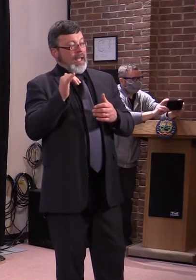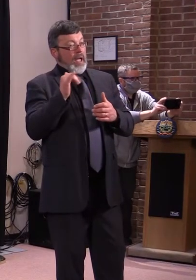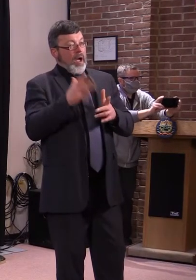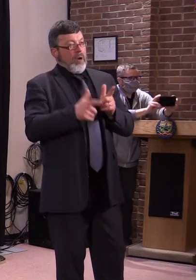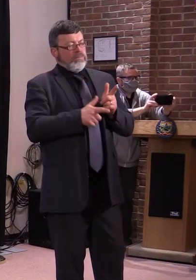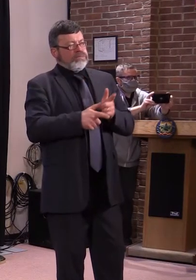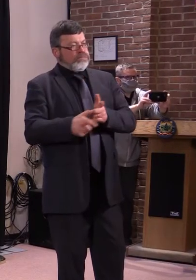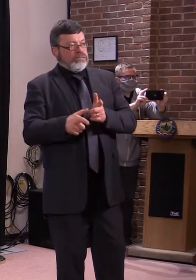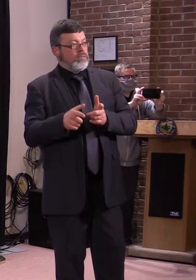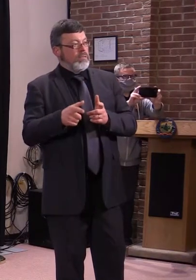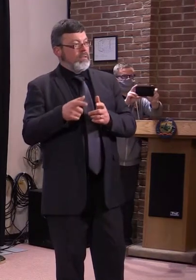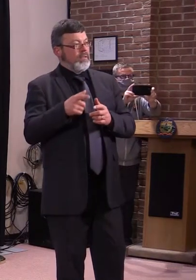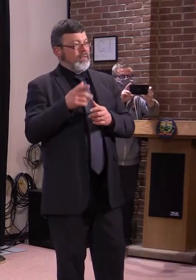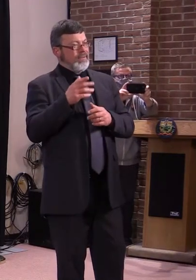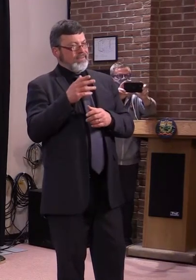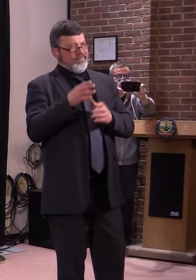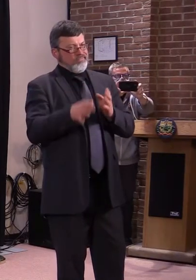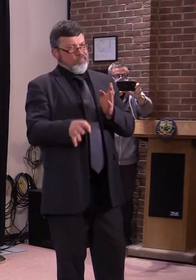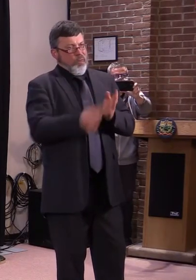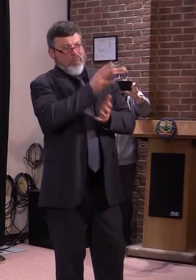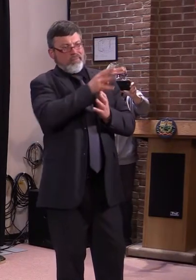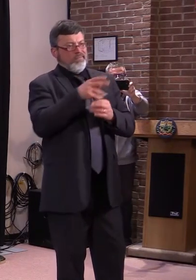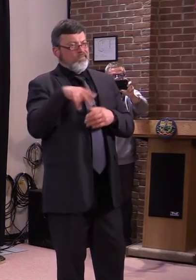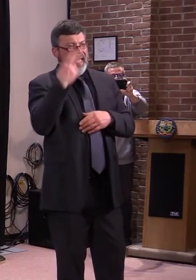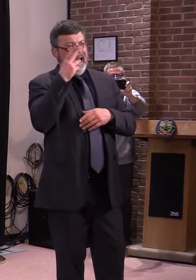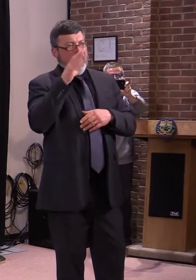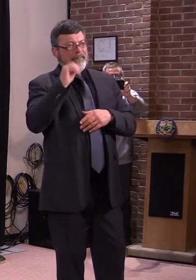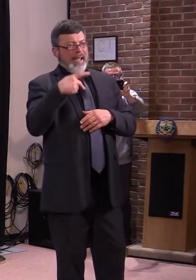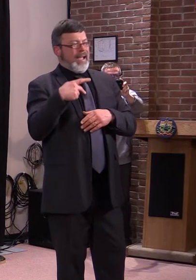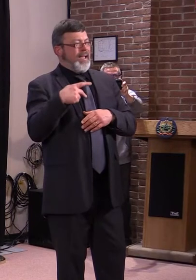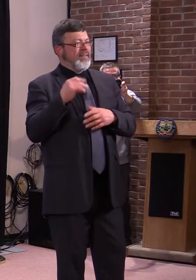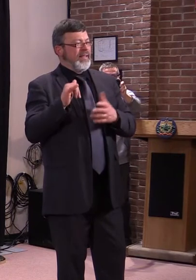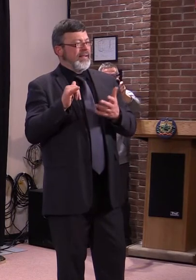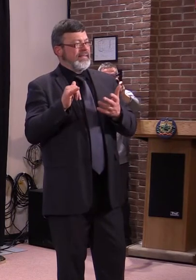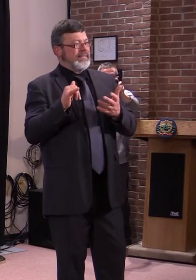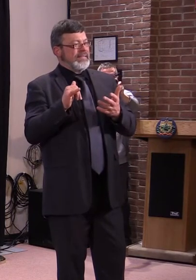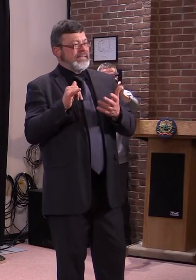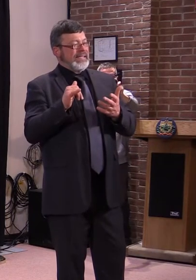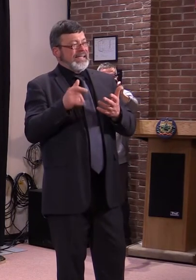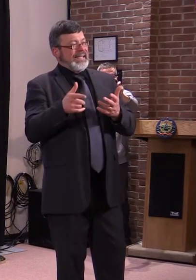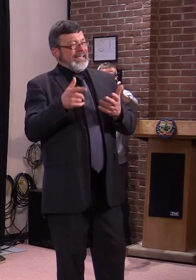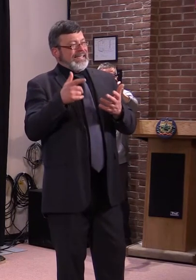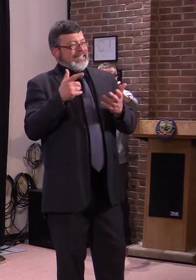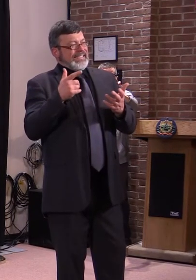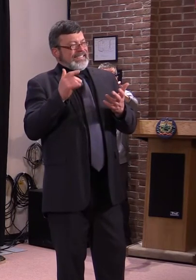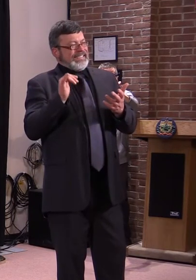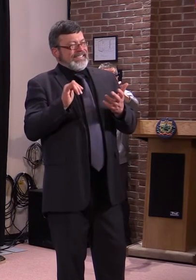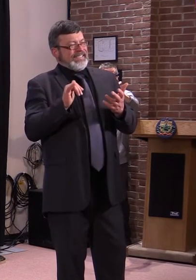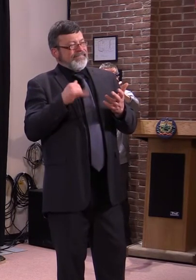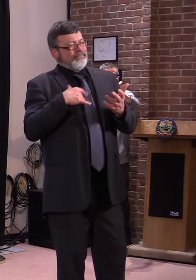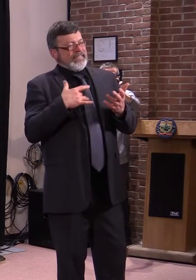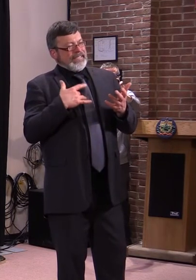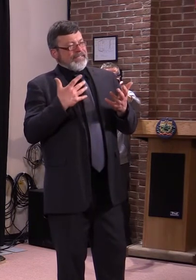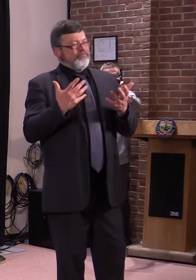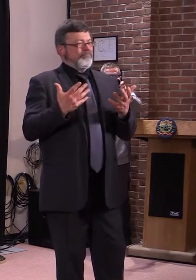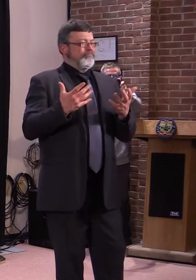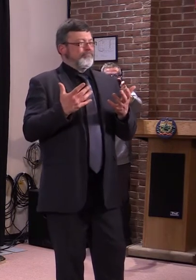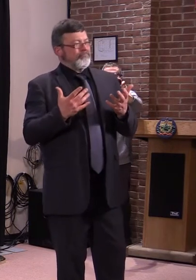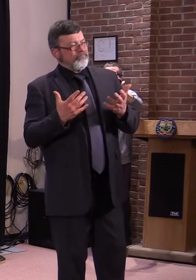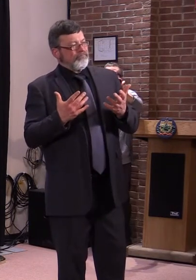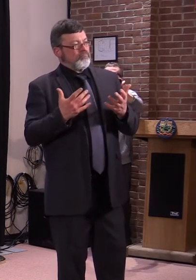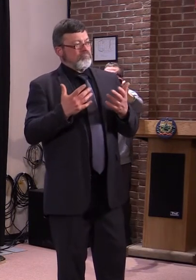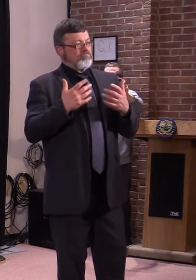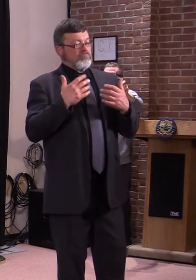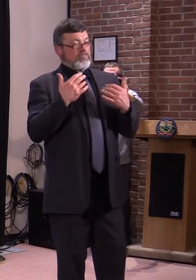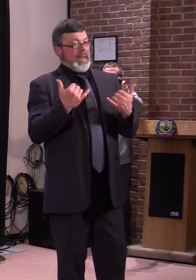magazines come into the state for sporting events. I think that's one provision that they had that isn't allowed right now.